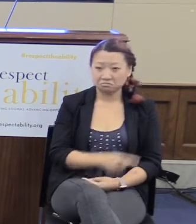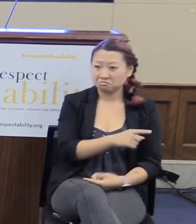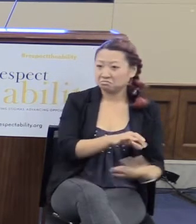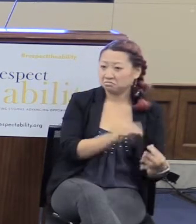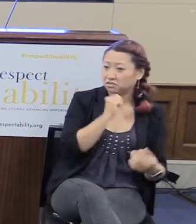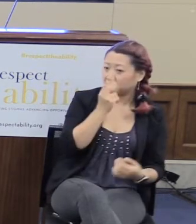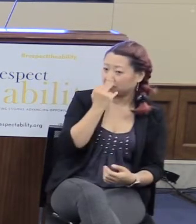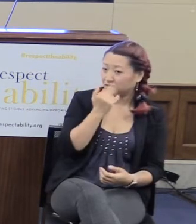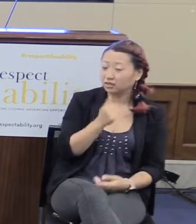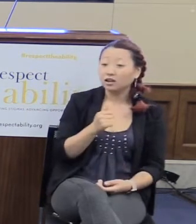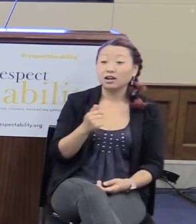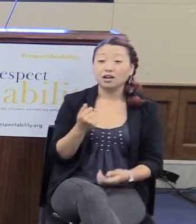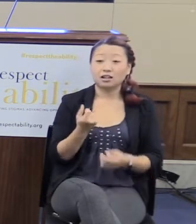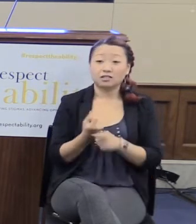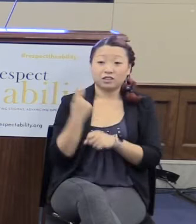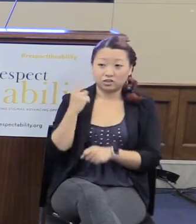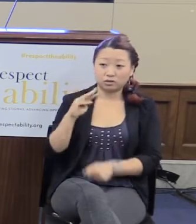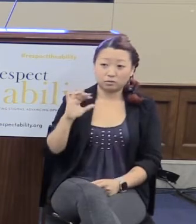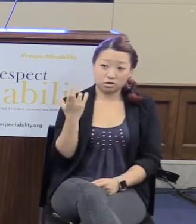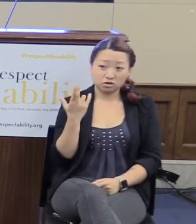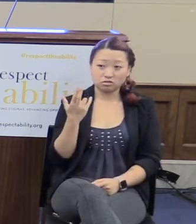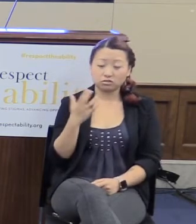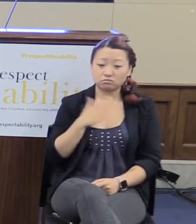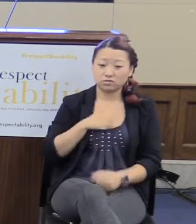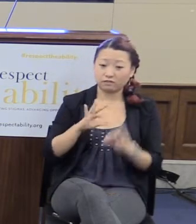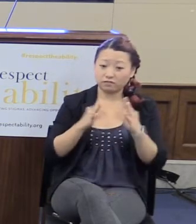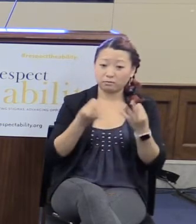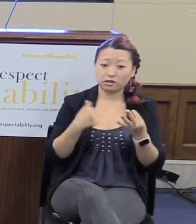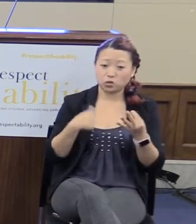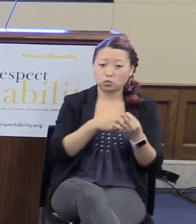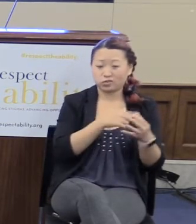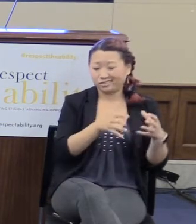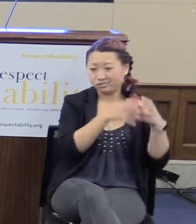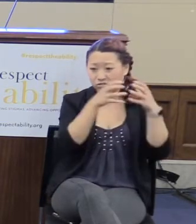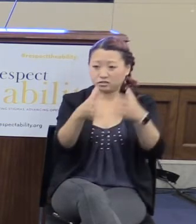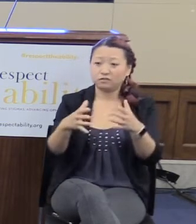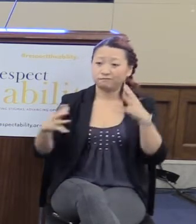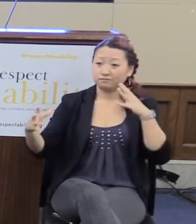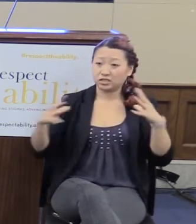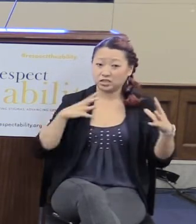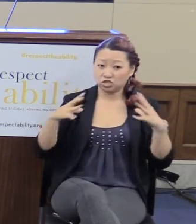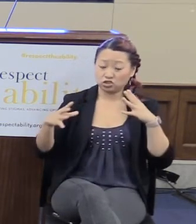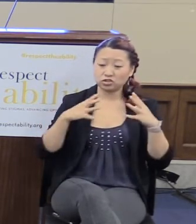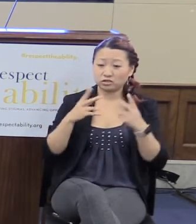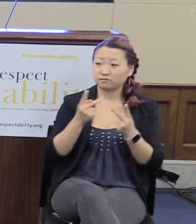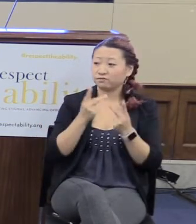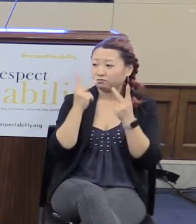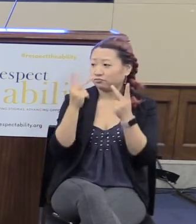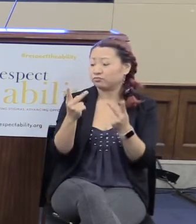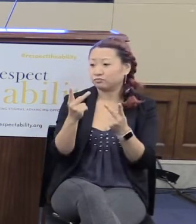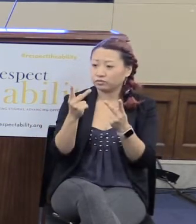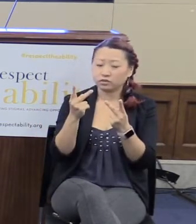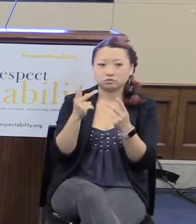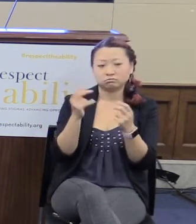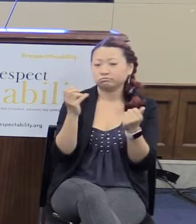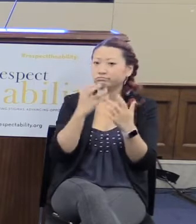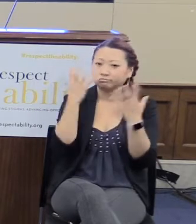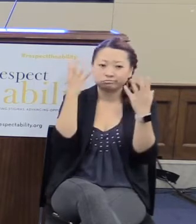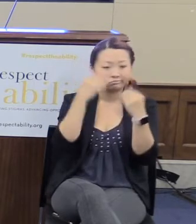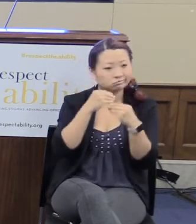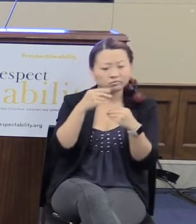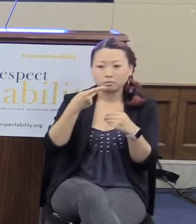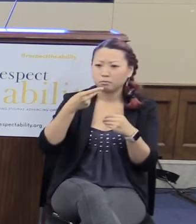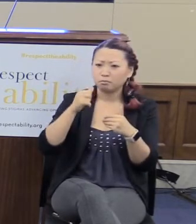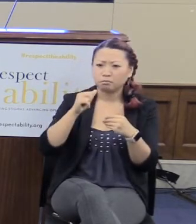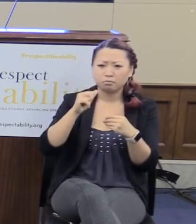last March, I took my family to vacation, and we went to this paradise of island in